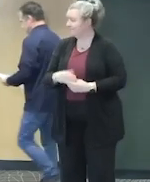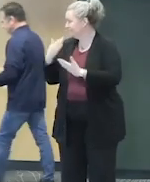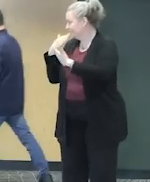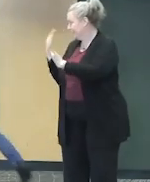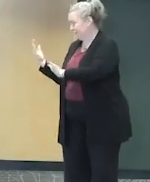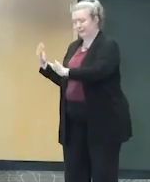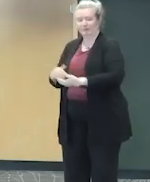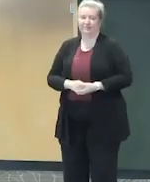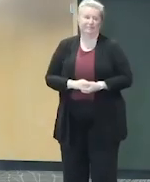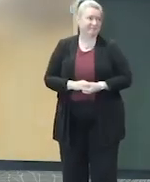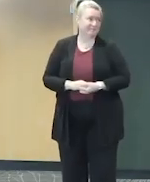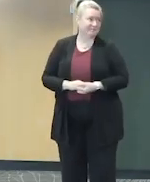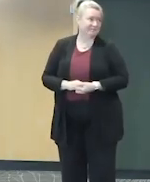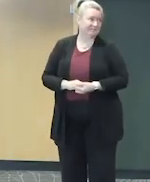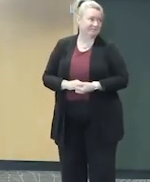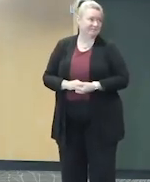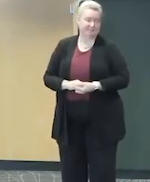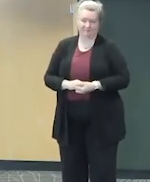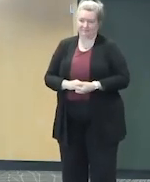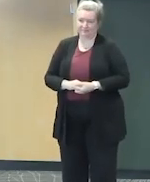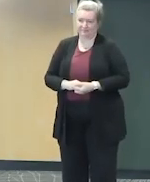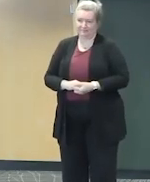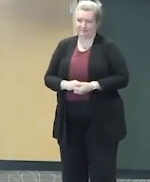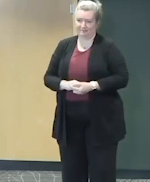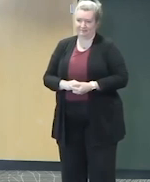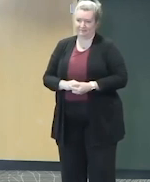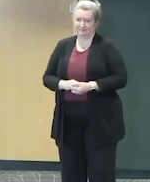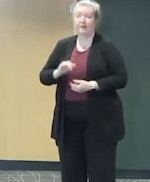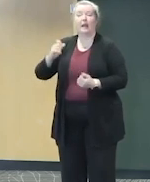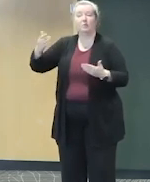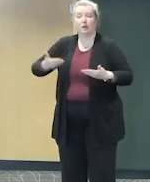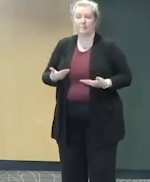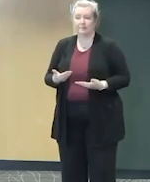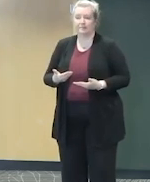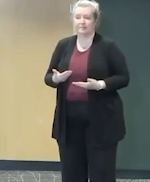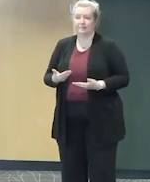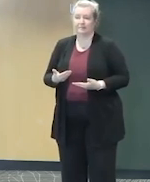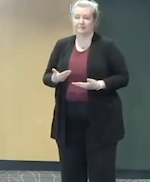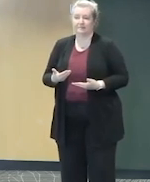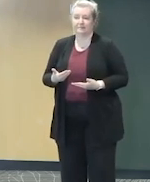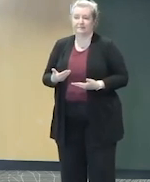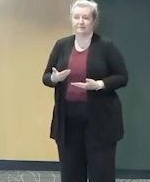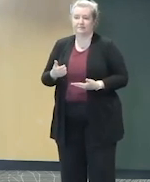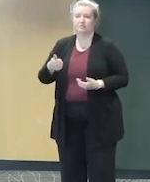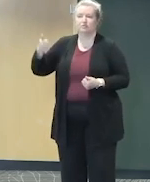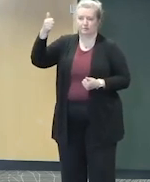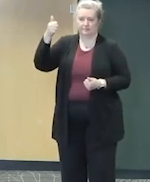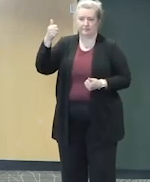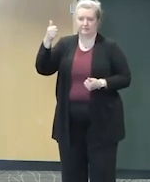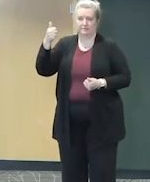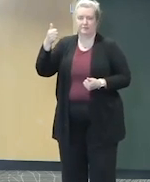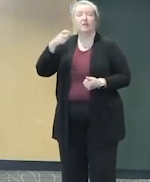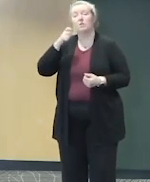Thank you, Joe, again. And please now help me welcome pinch hitting for the superintendent, Lieutenant Colonel Chris DeMays. Chris, come